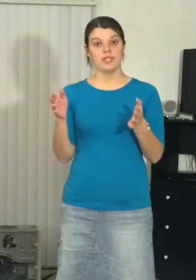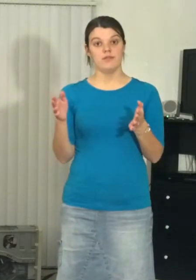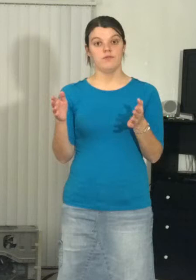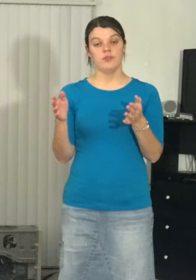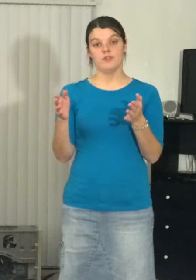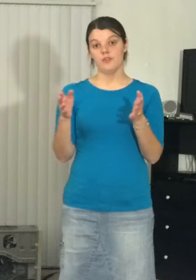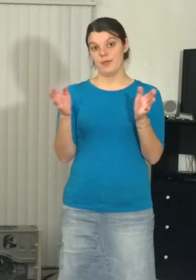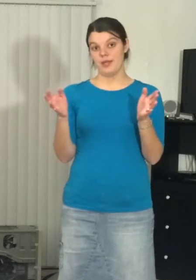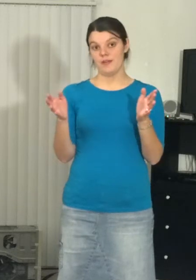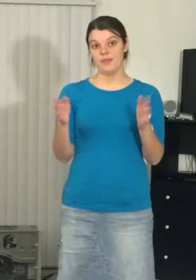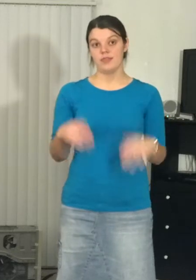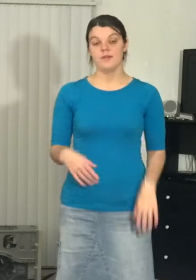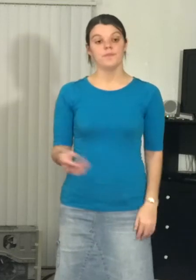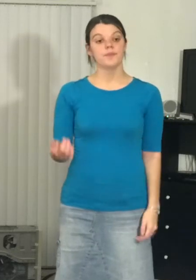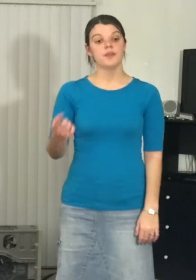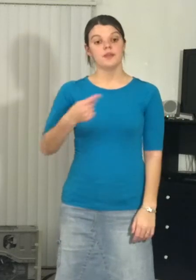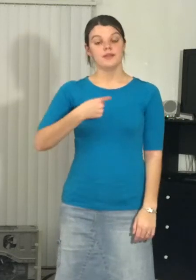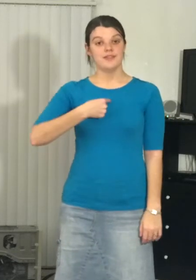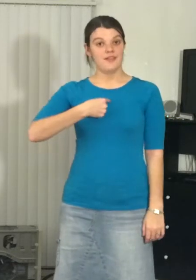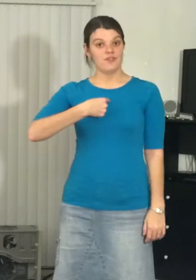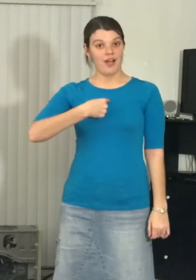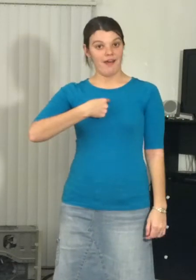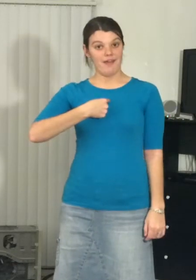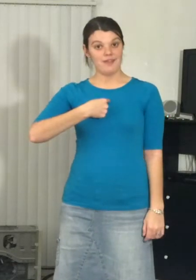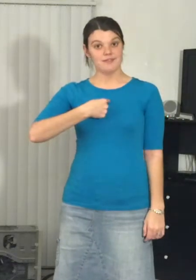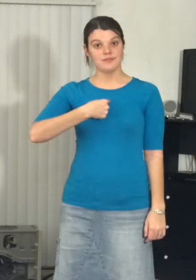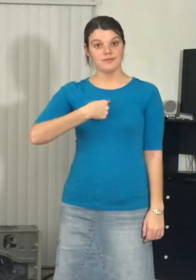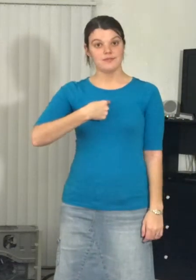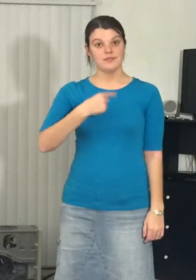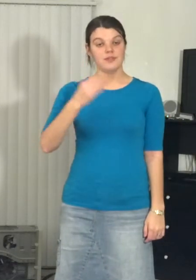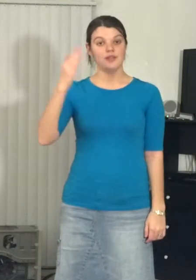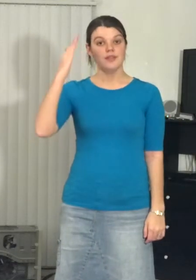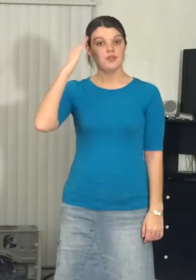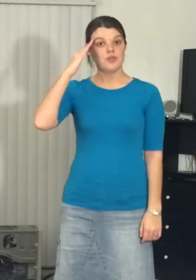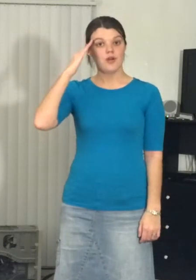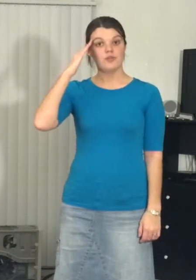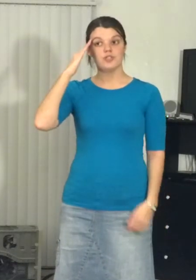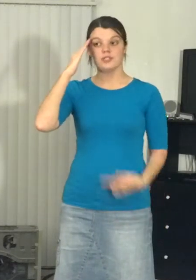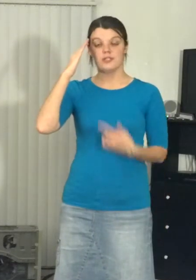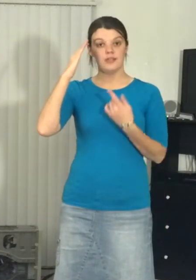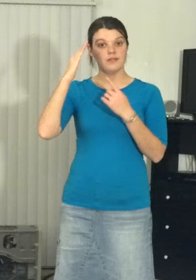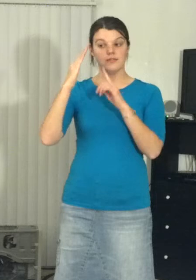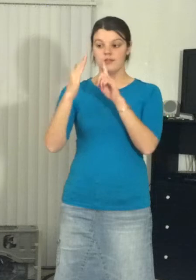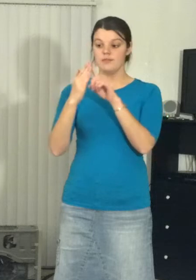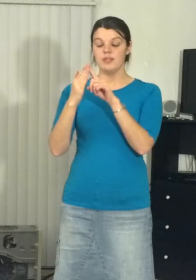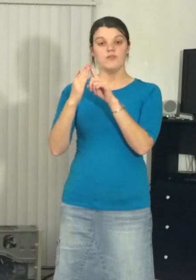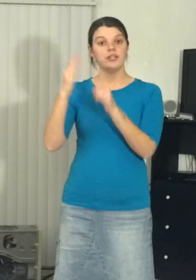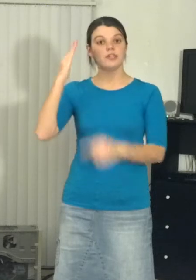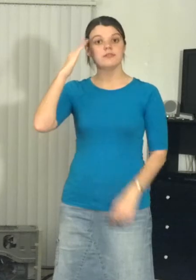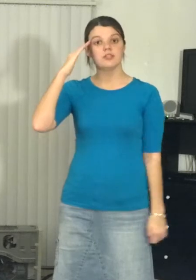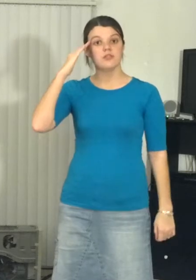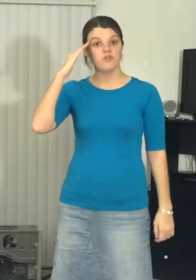again for those of you that may not have been there. Sign for I, and know is just the middle finger touching the